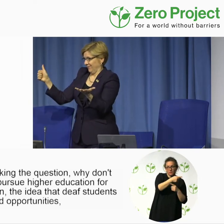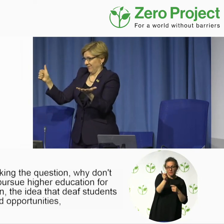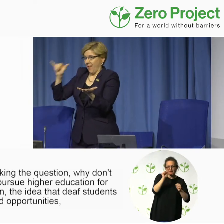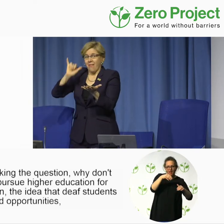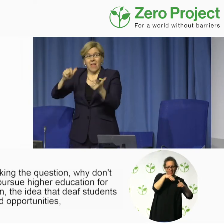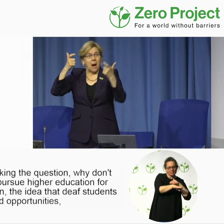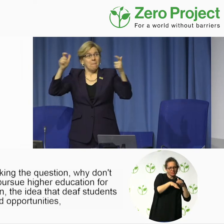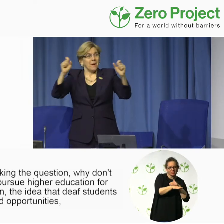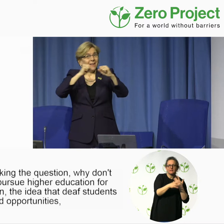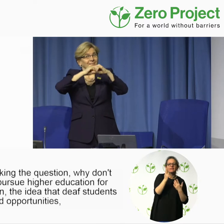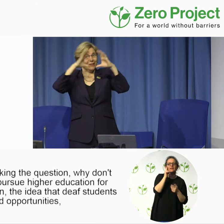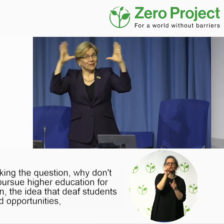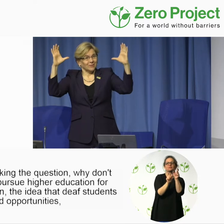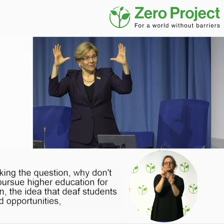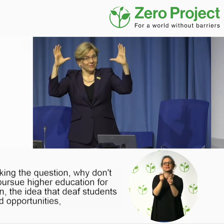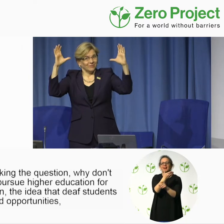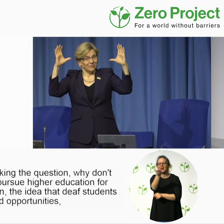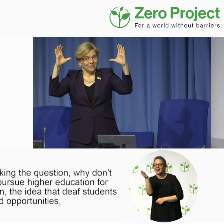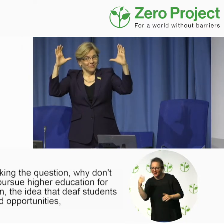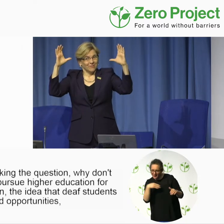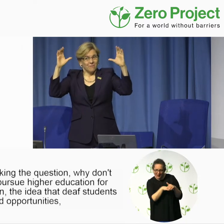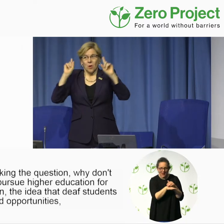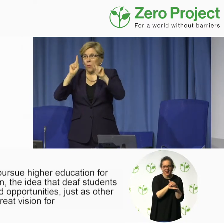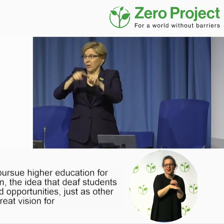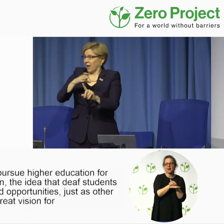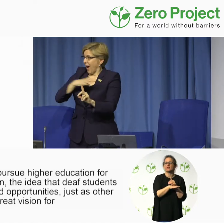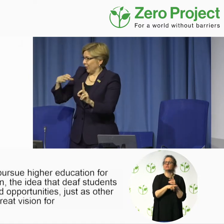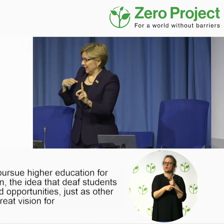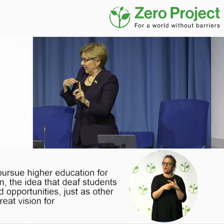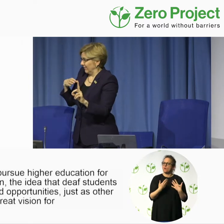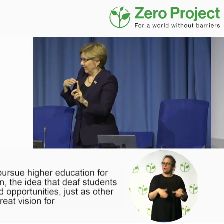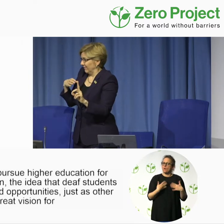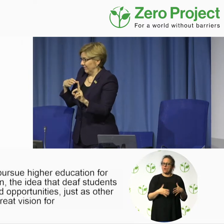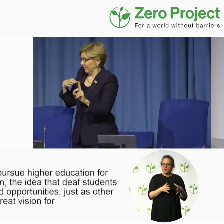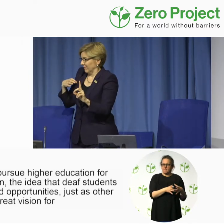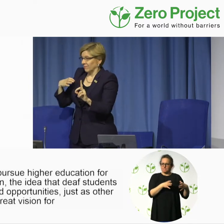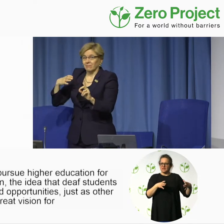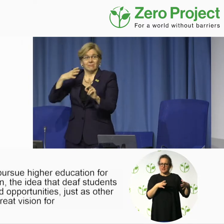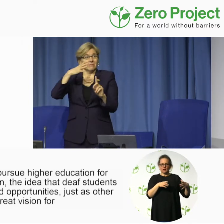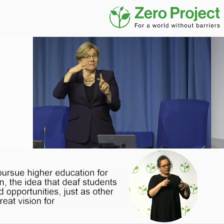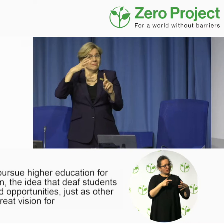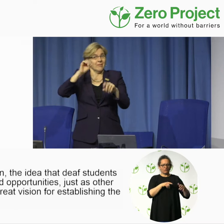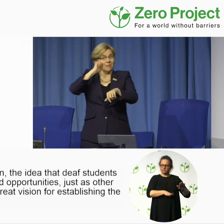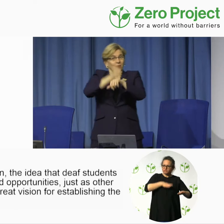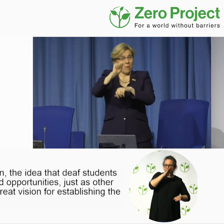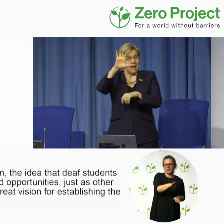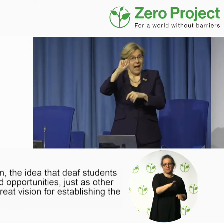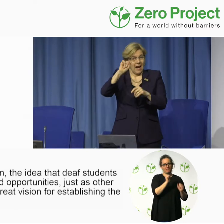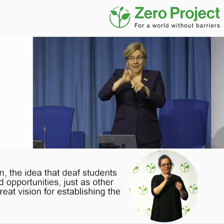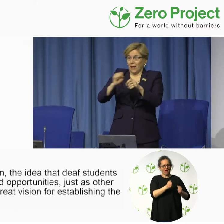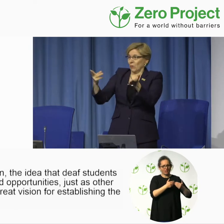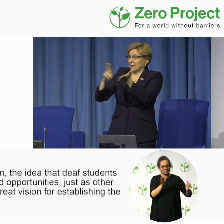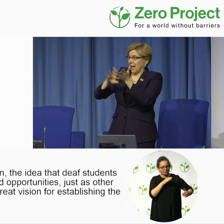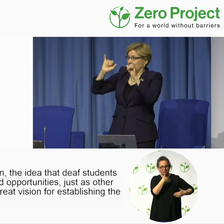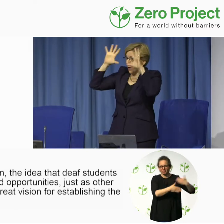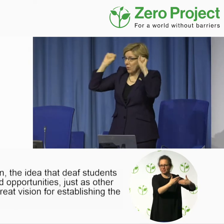opportunities just as other human beings do in our society. And that was the great vision for establishing Gallaudet. So